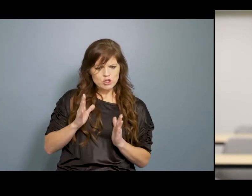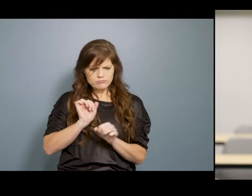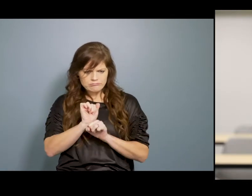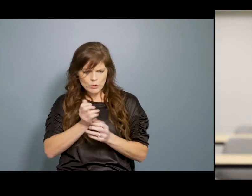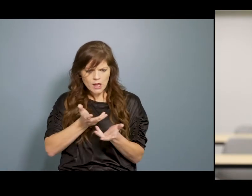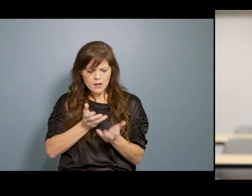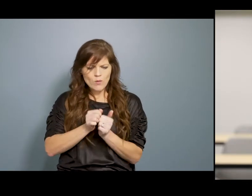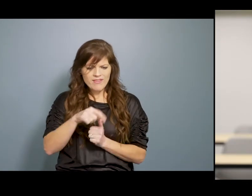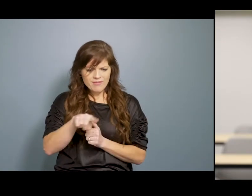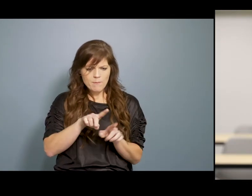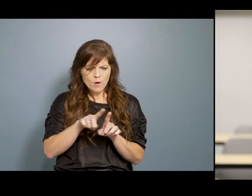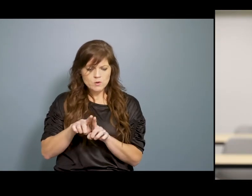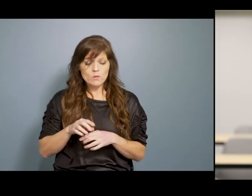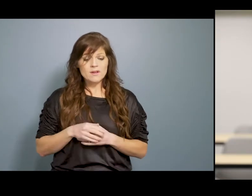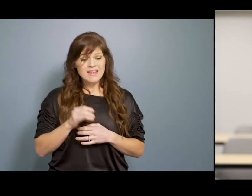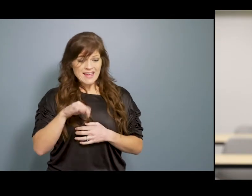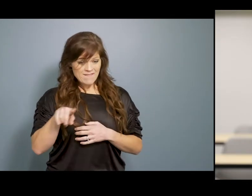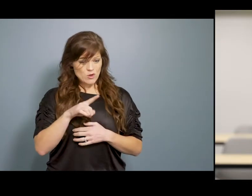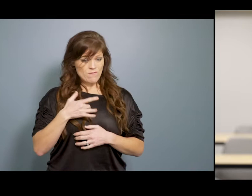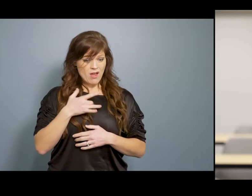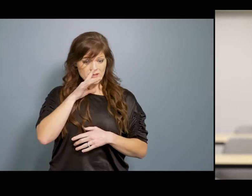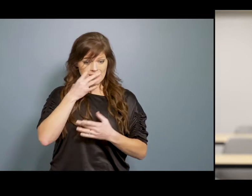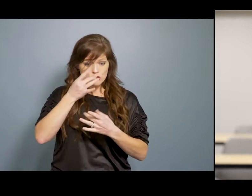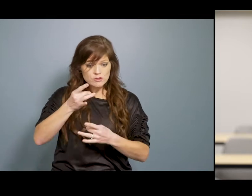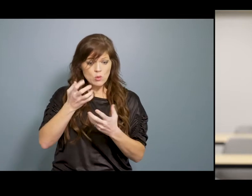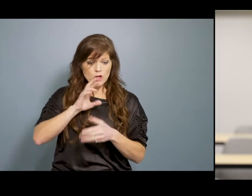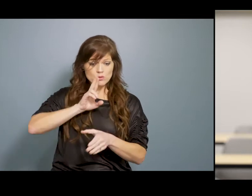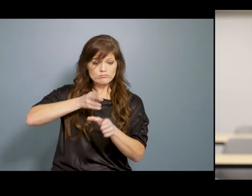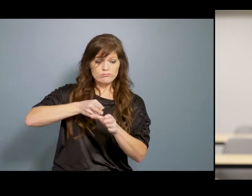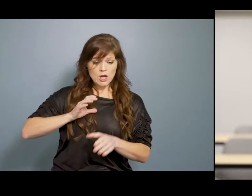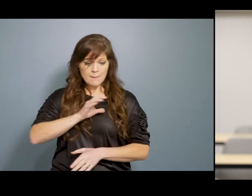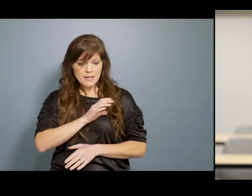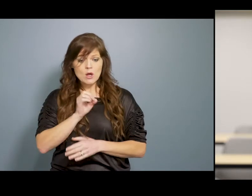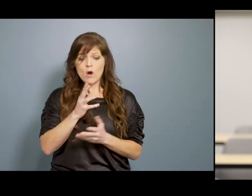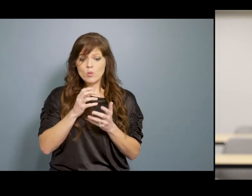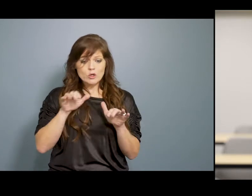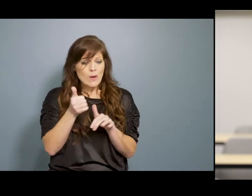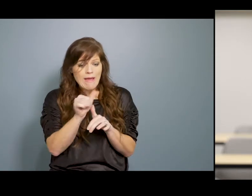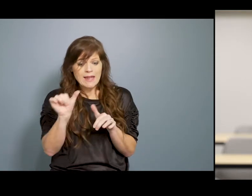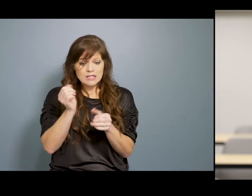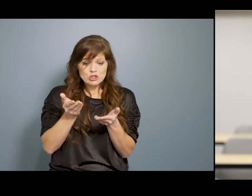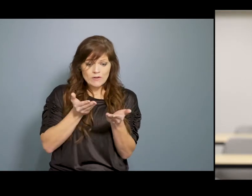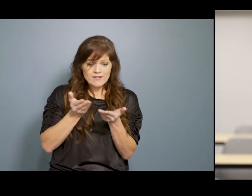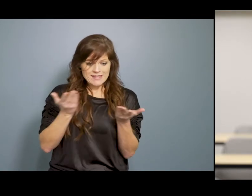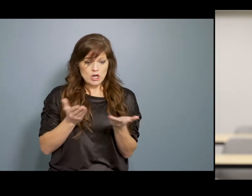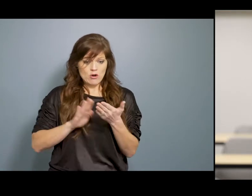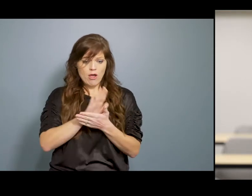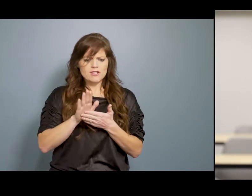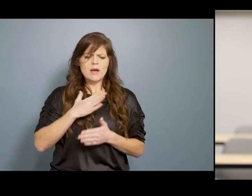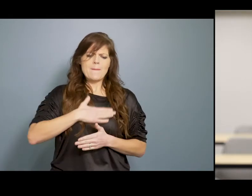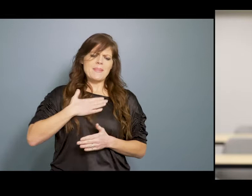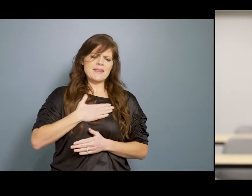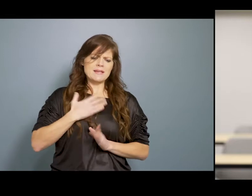year. If anyone is interested in joining any committees or wanting to do any service at the college, please reach out to me and let me